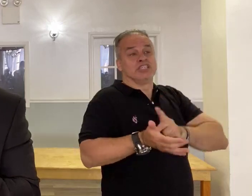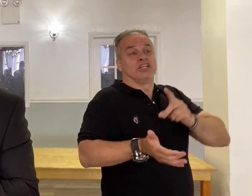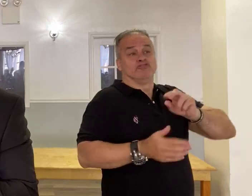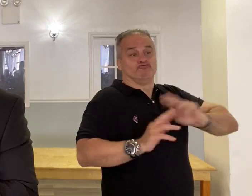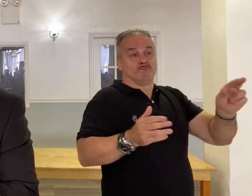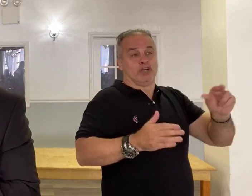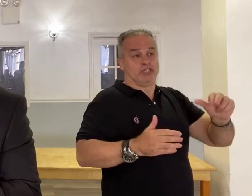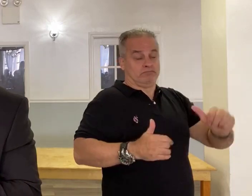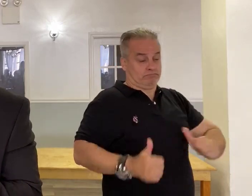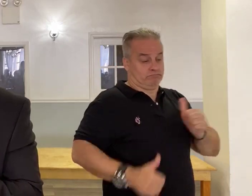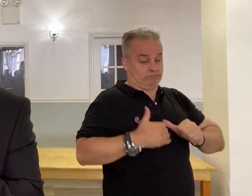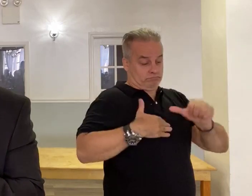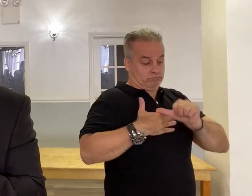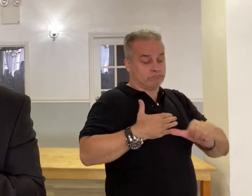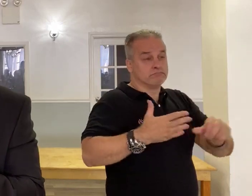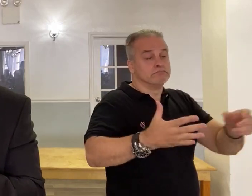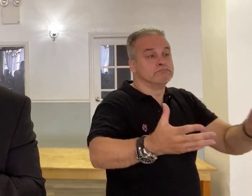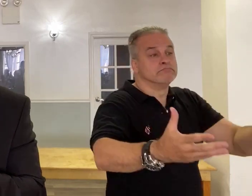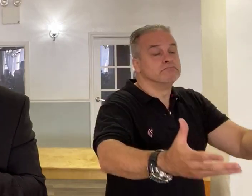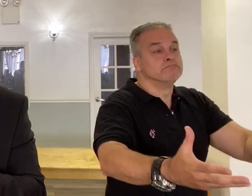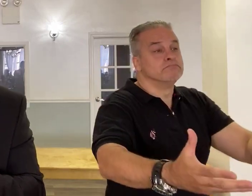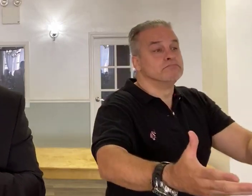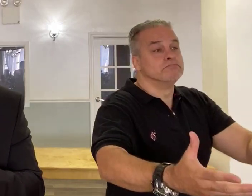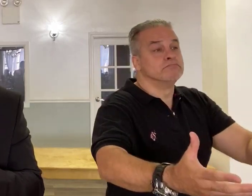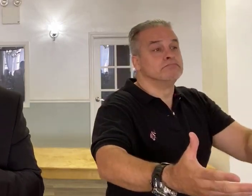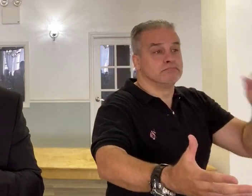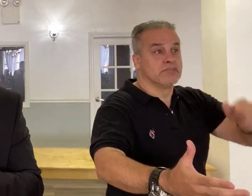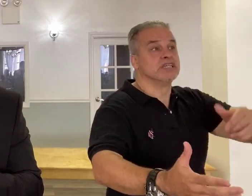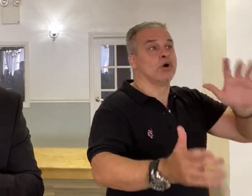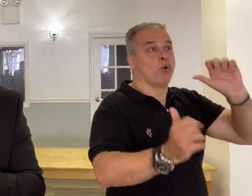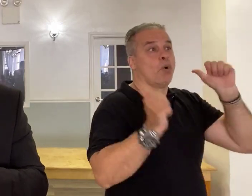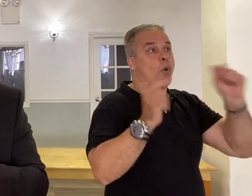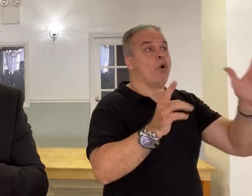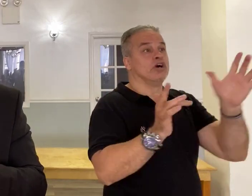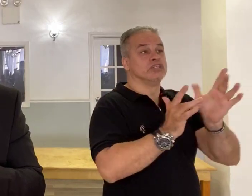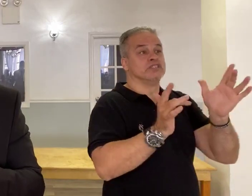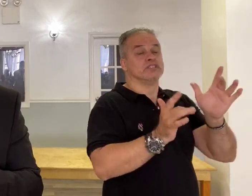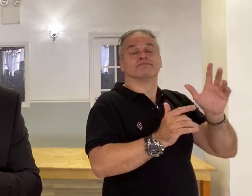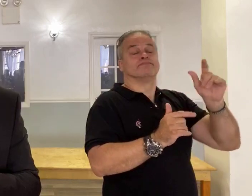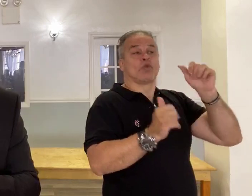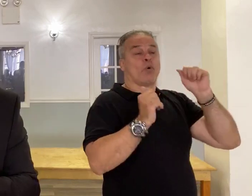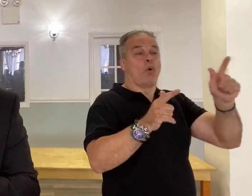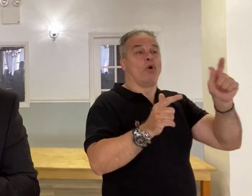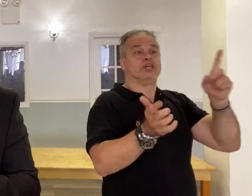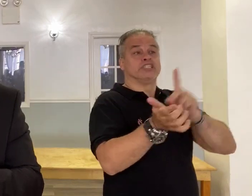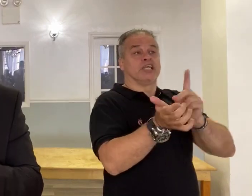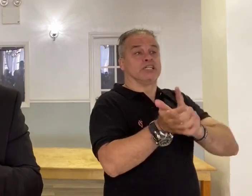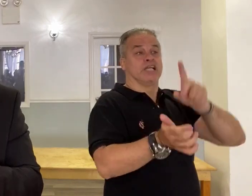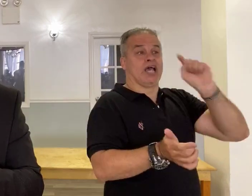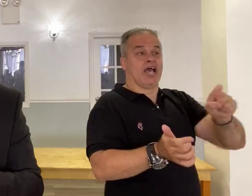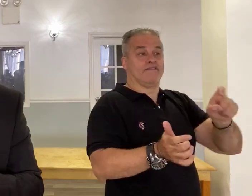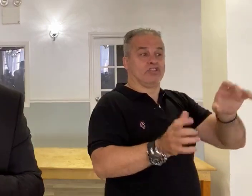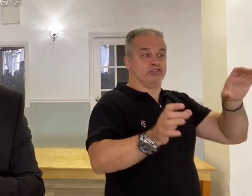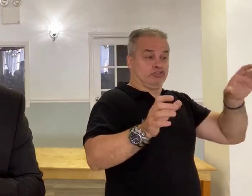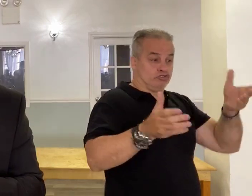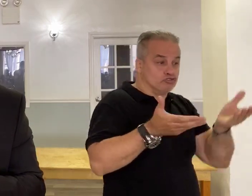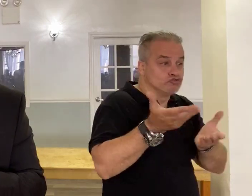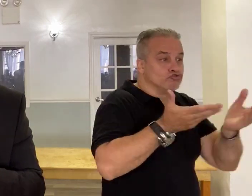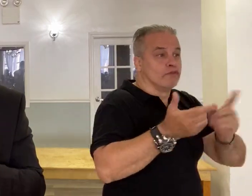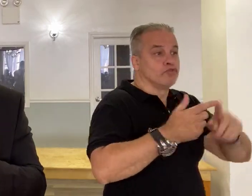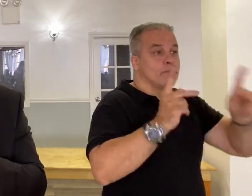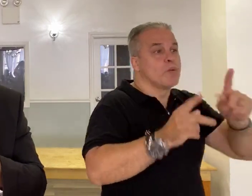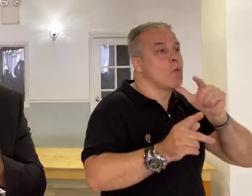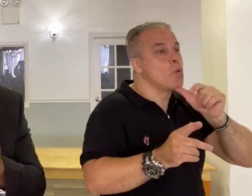of his ability. That is the Hippocratic oath that they take to serve the patient, to serve